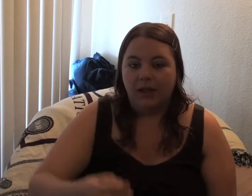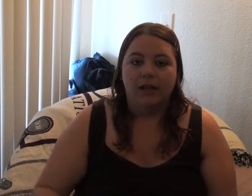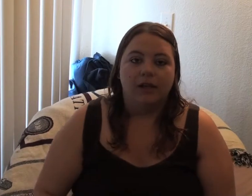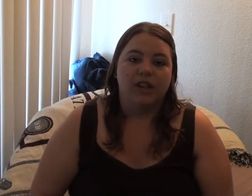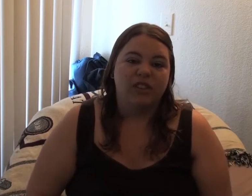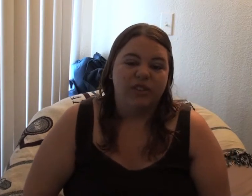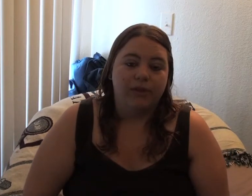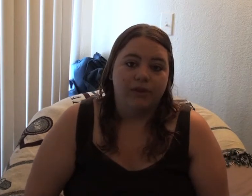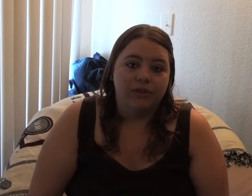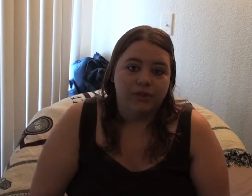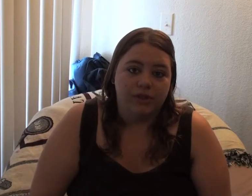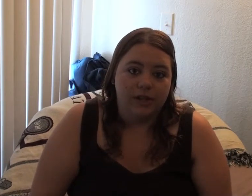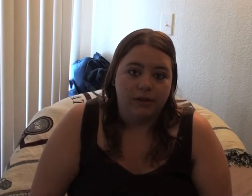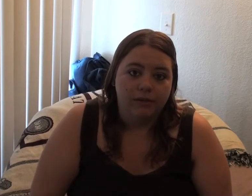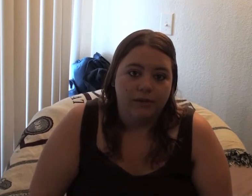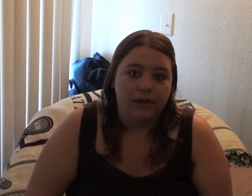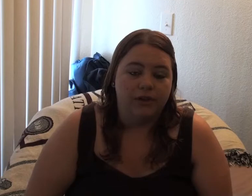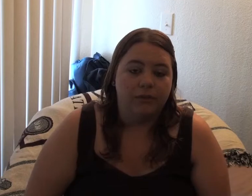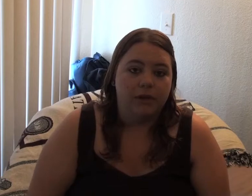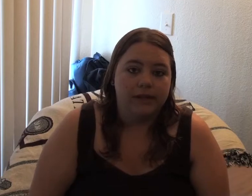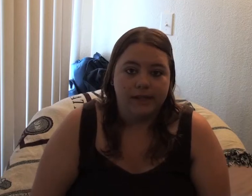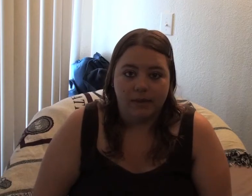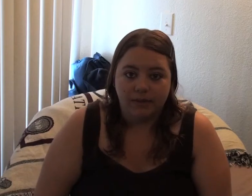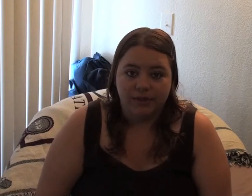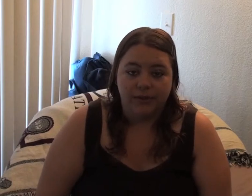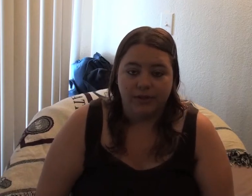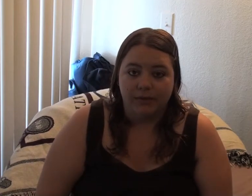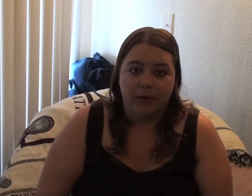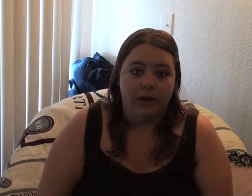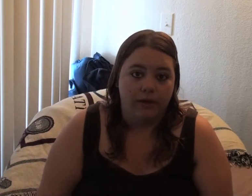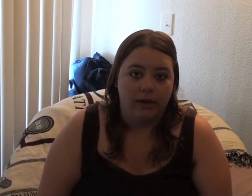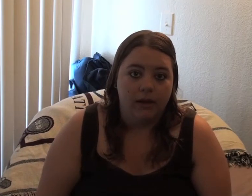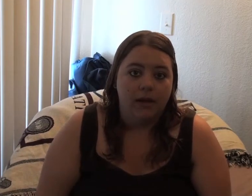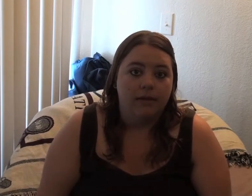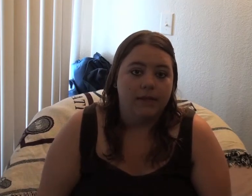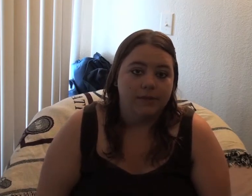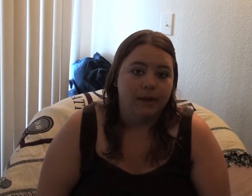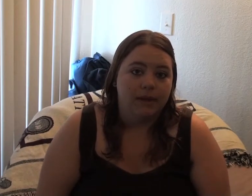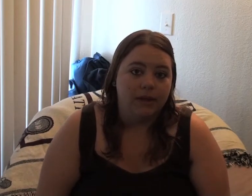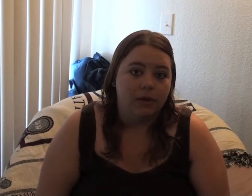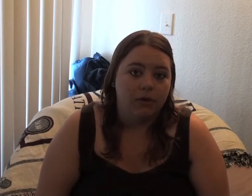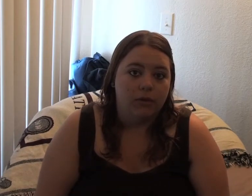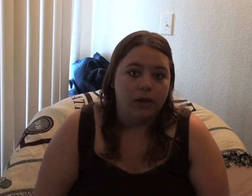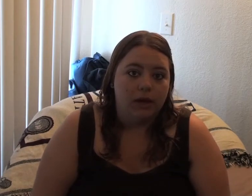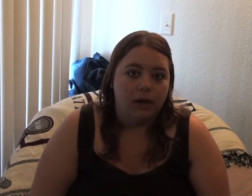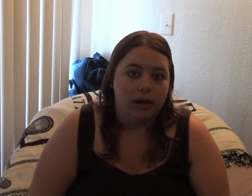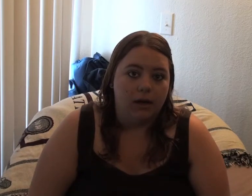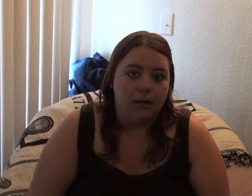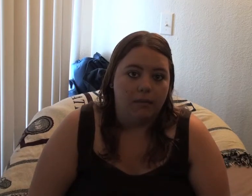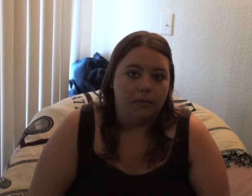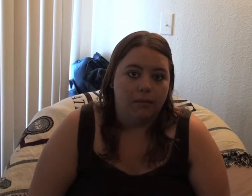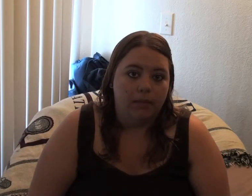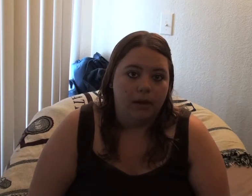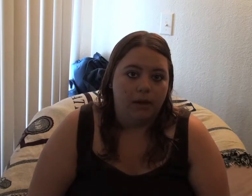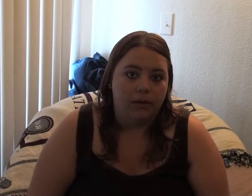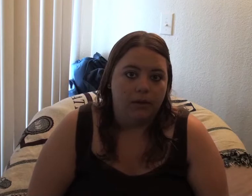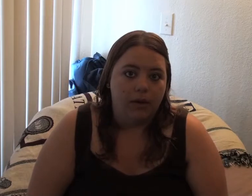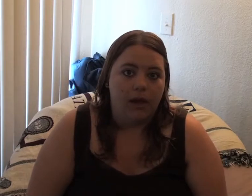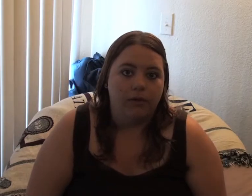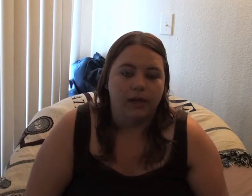So after you've introduced yourself, then you're going to establish if you're deaf or hearing. This way they know how they